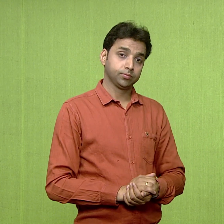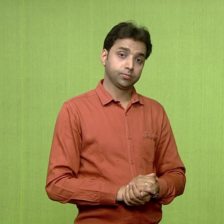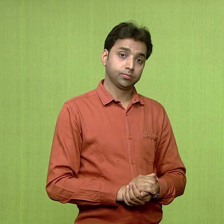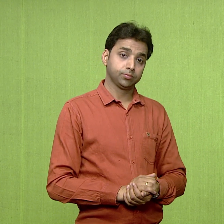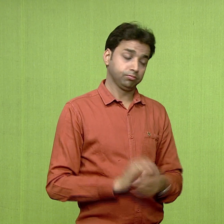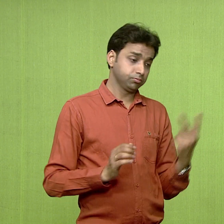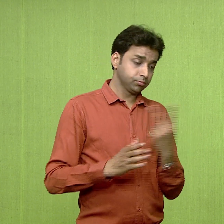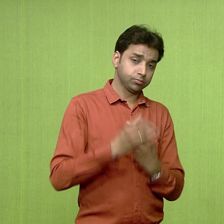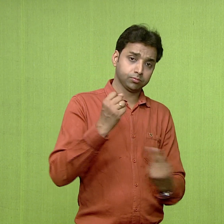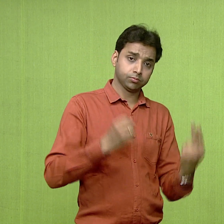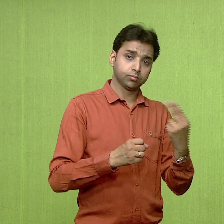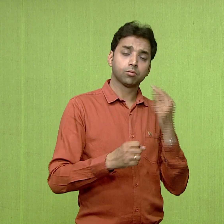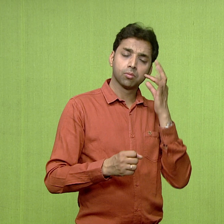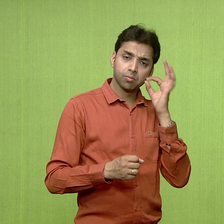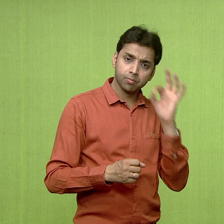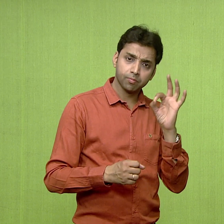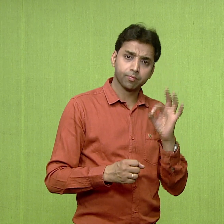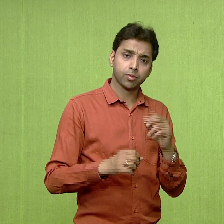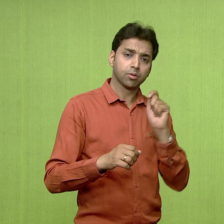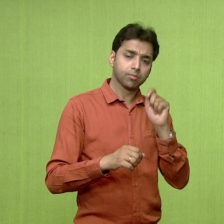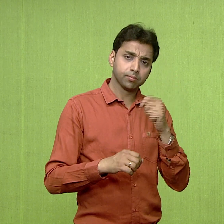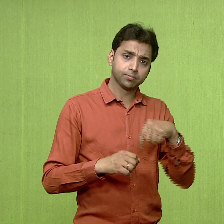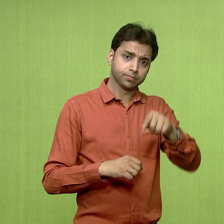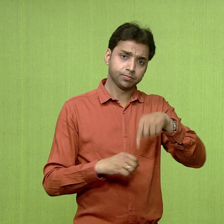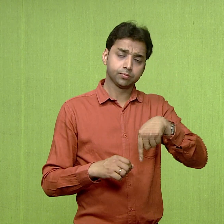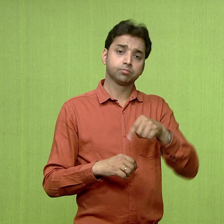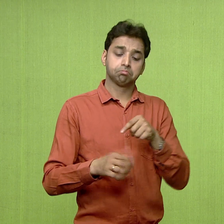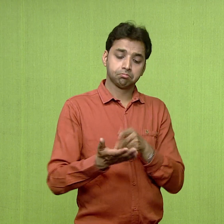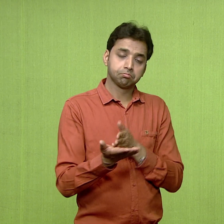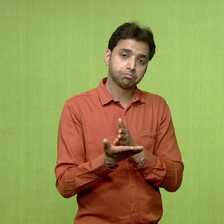were two important work in this field.